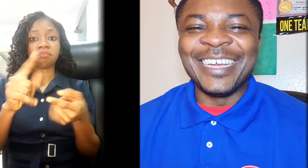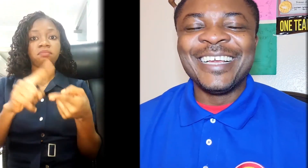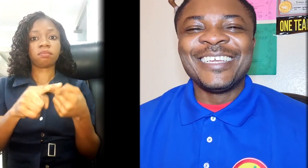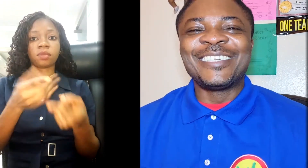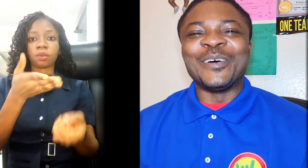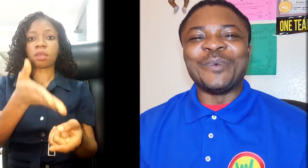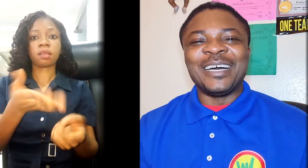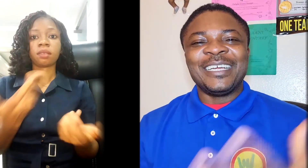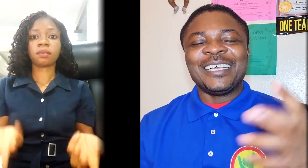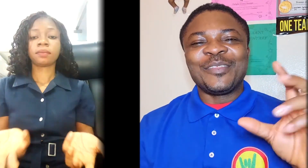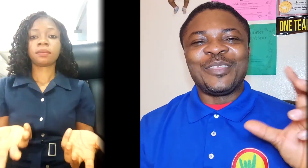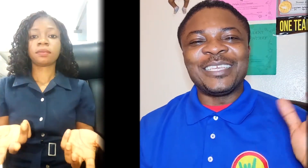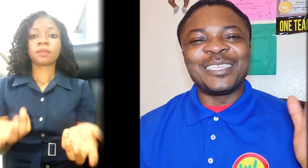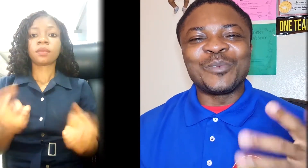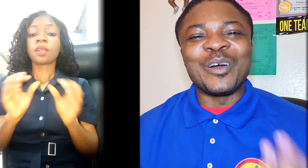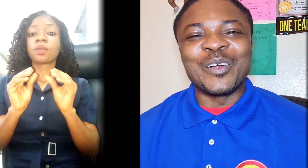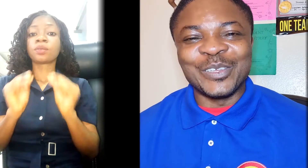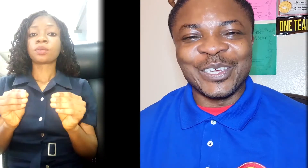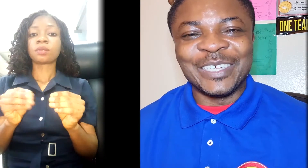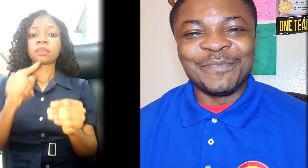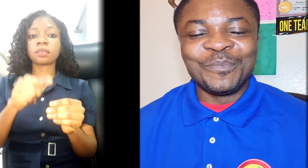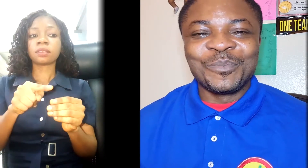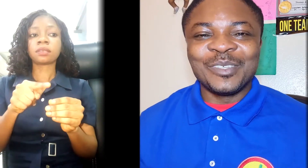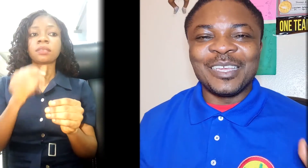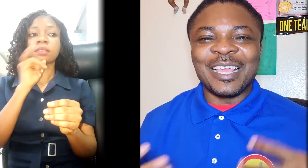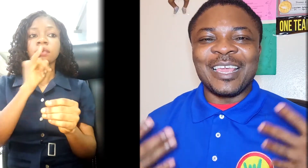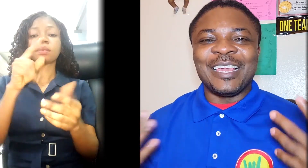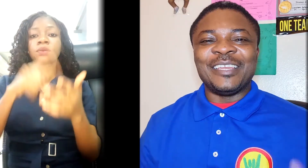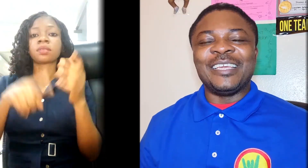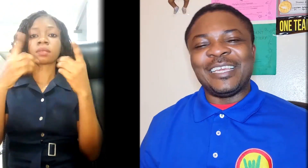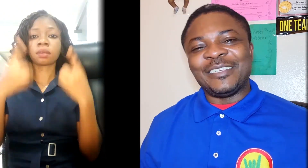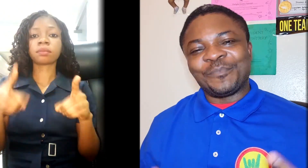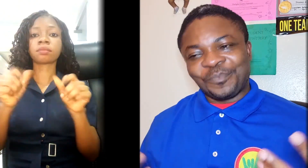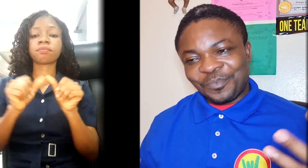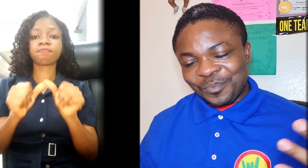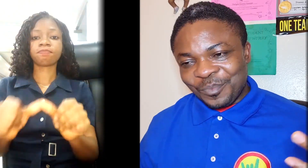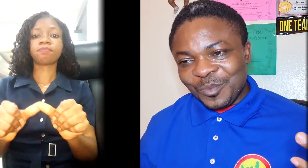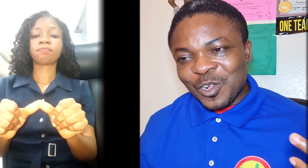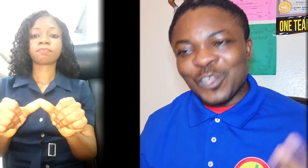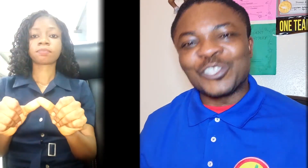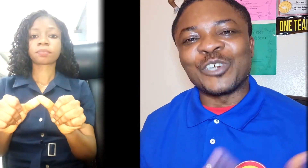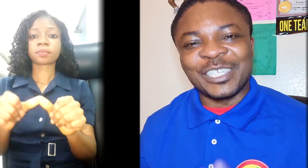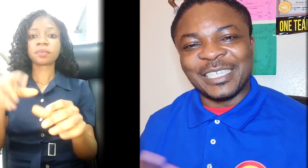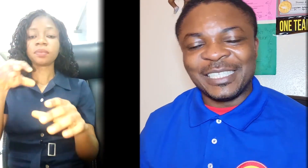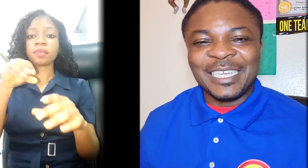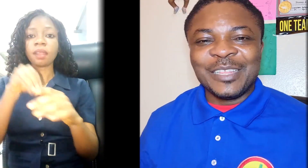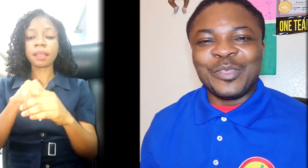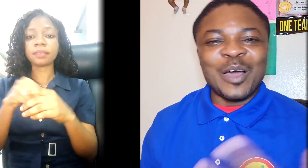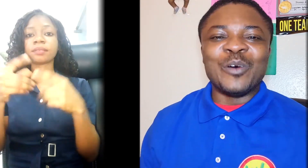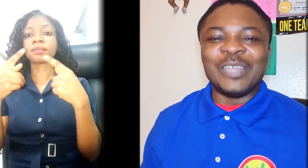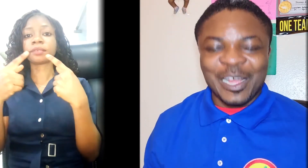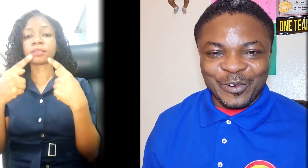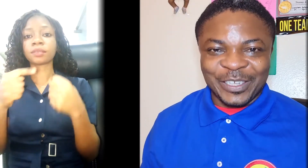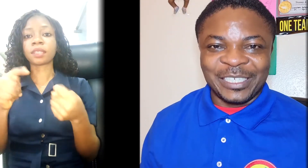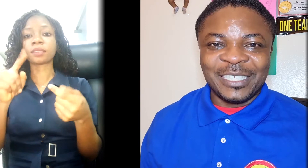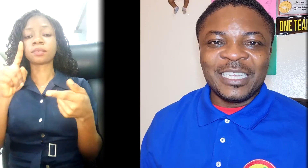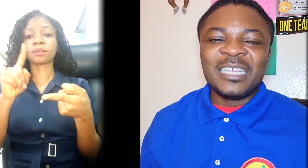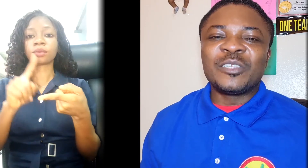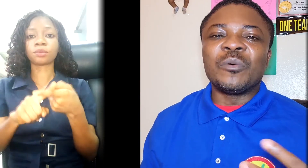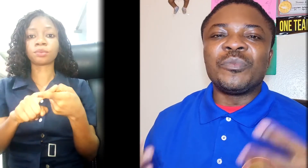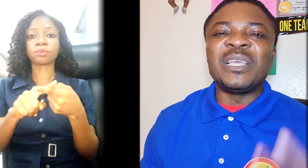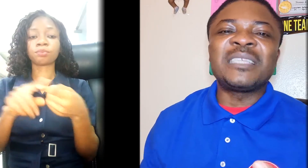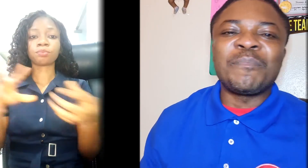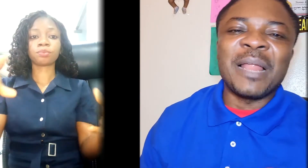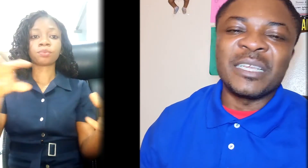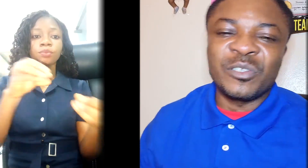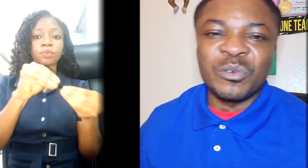All right. So this is what goes on in constructing their own language.